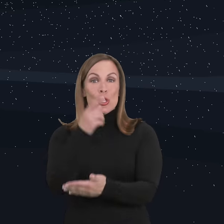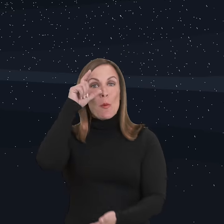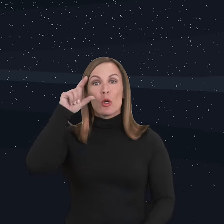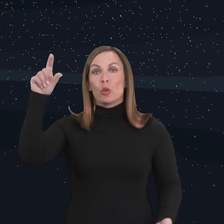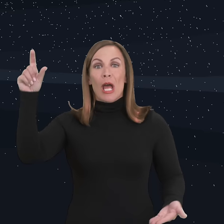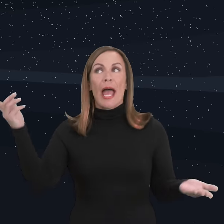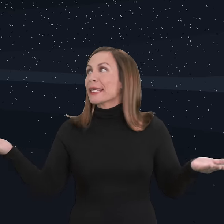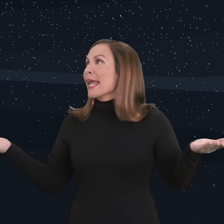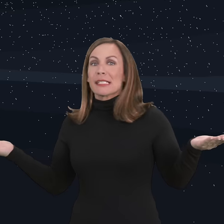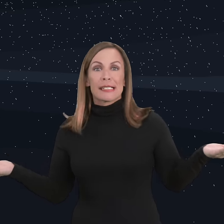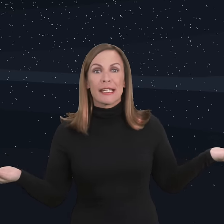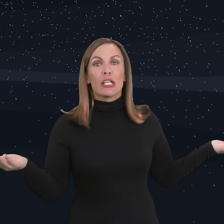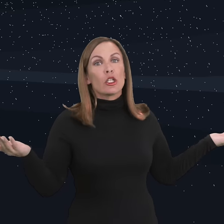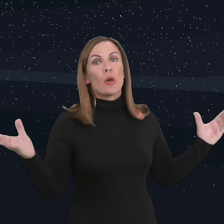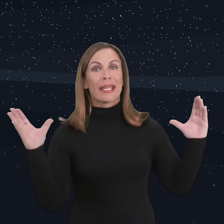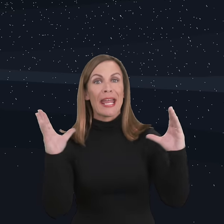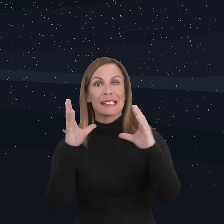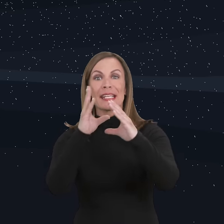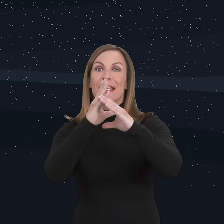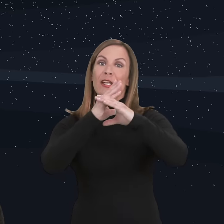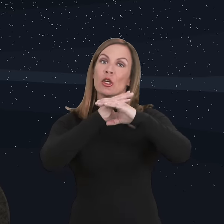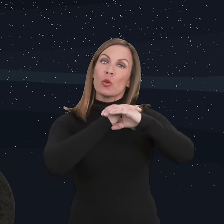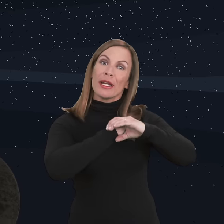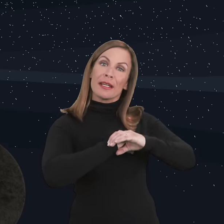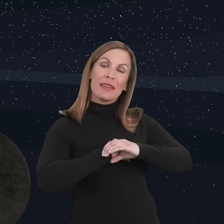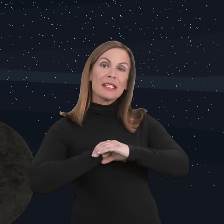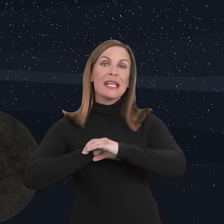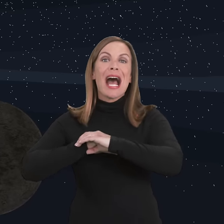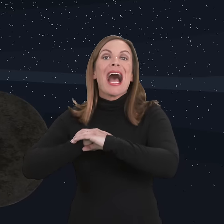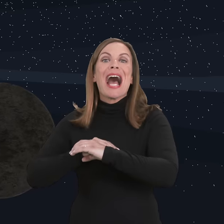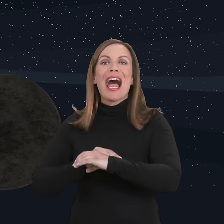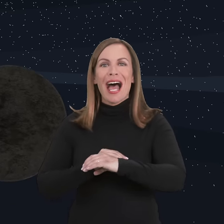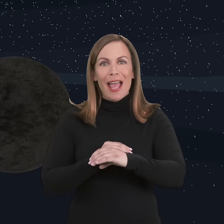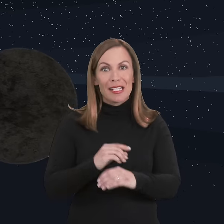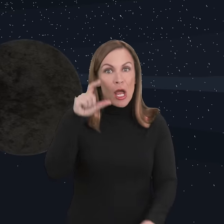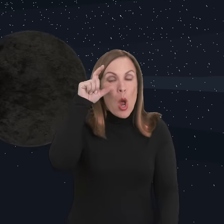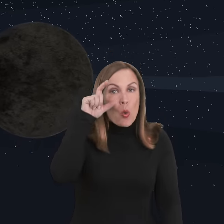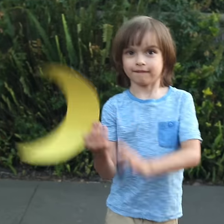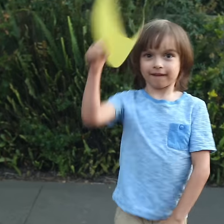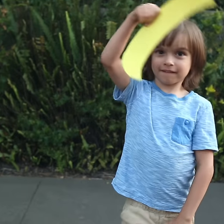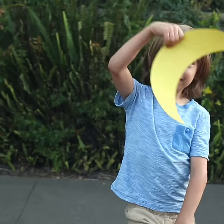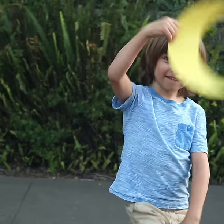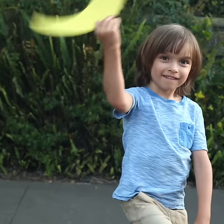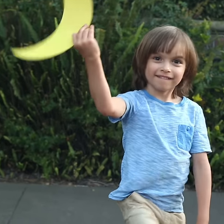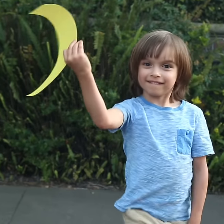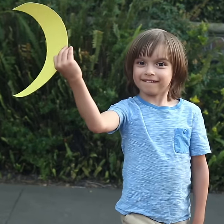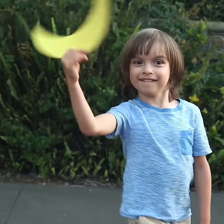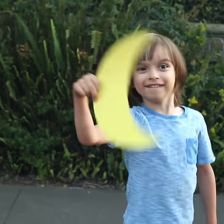New moon, I can't see you in the night. Waxing crescent,